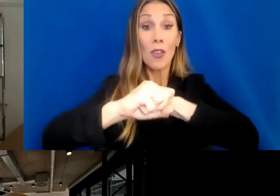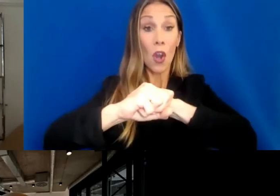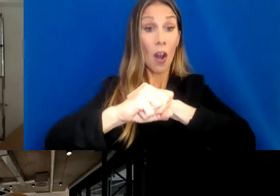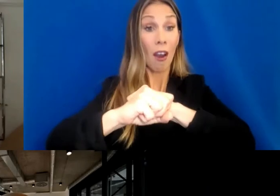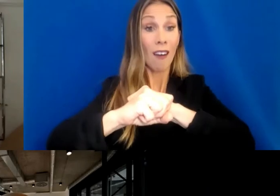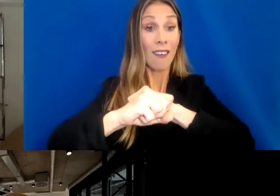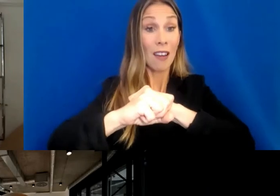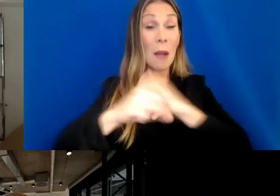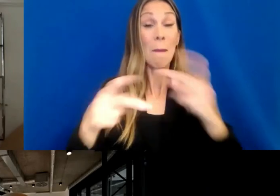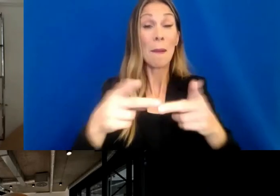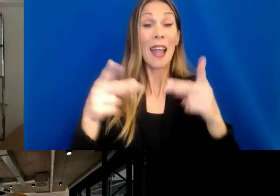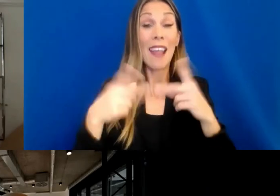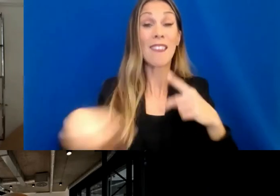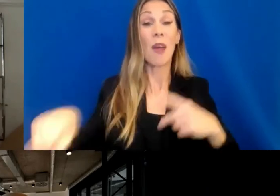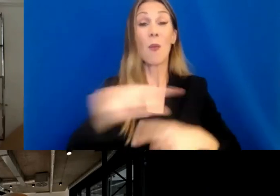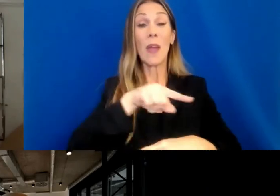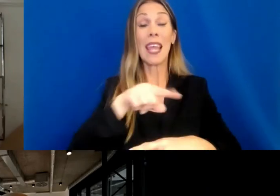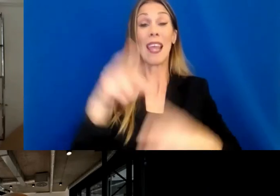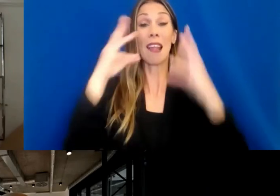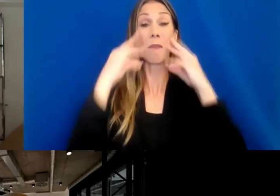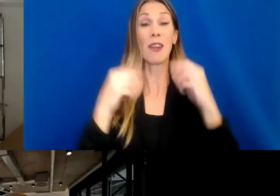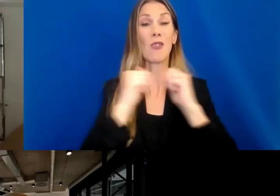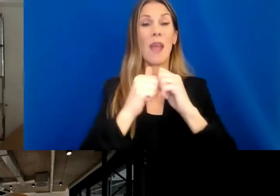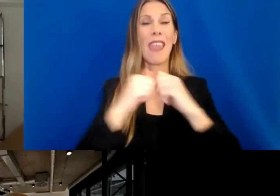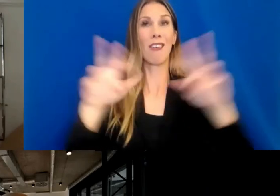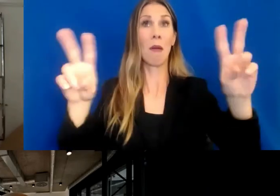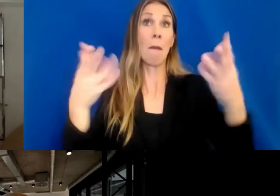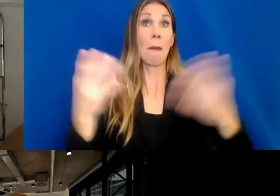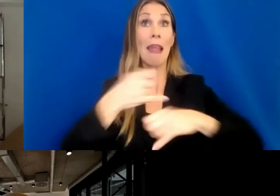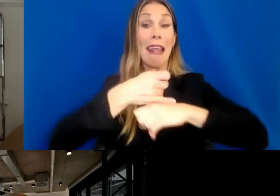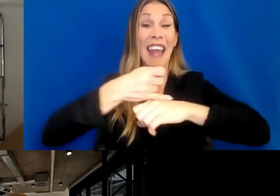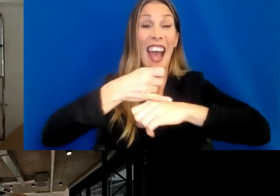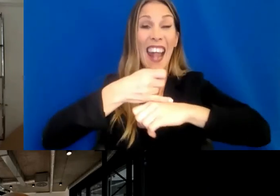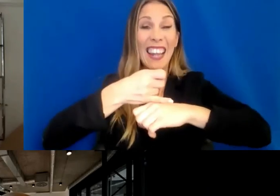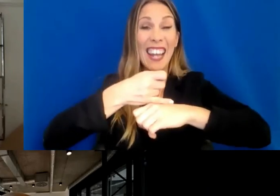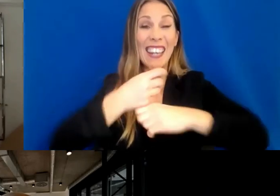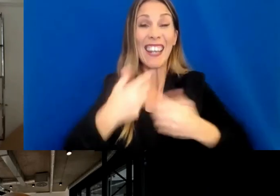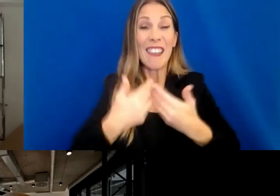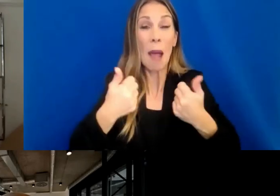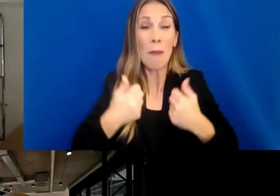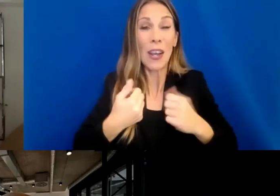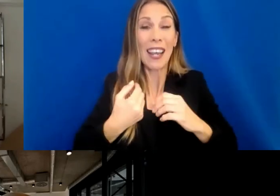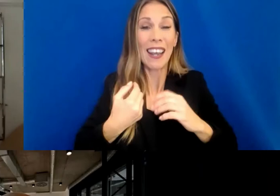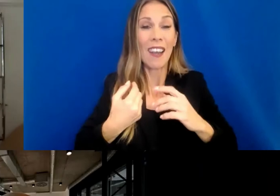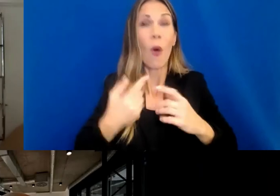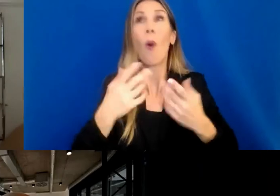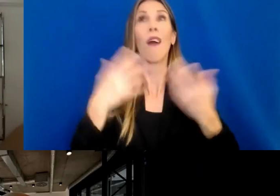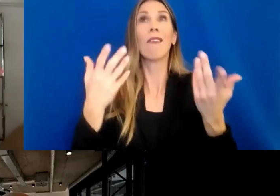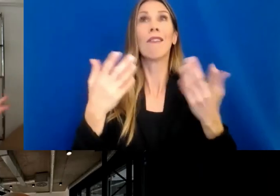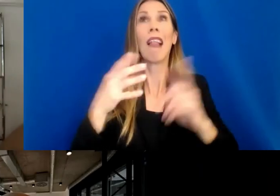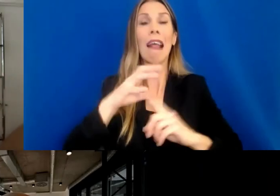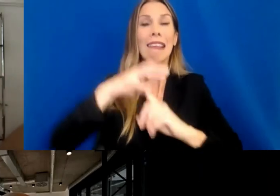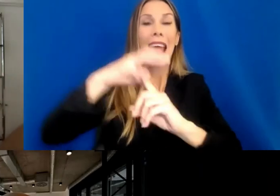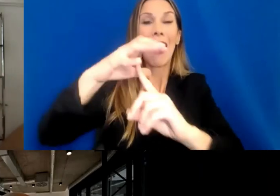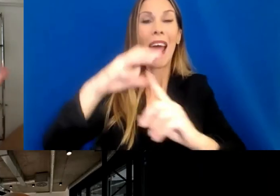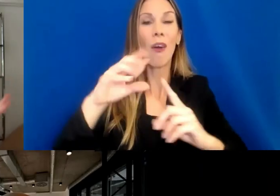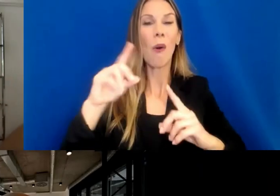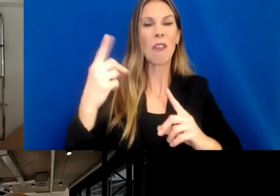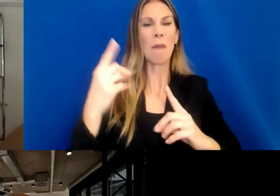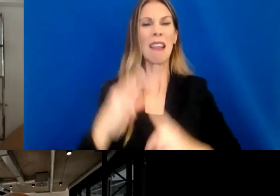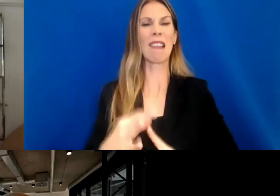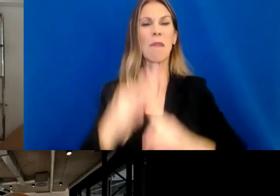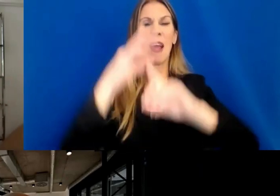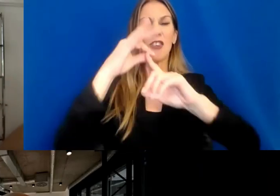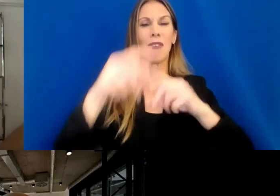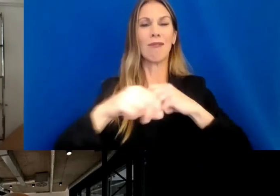together. Whether you think of it as an island that we're coming to together, or a satellite, or a convention